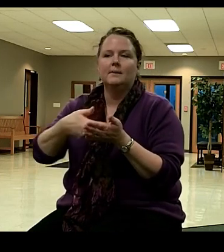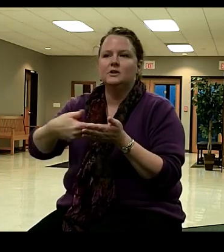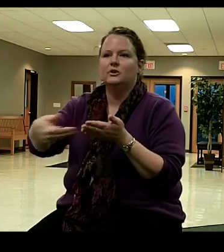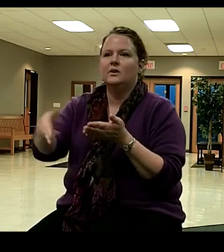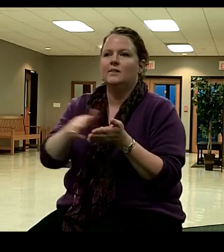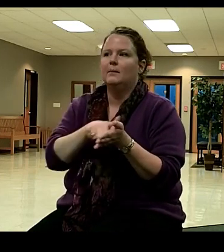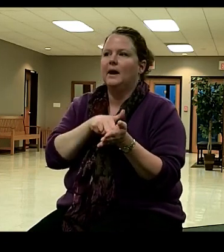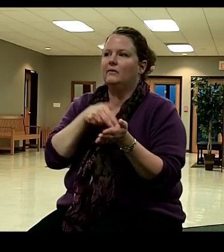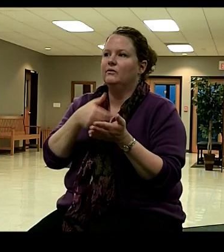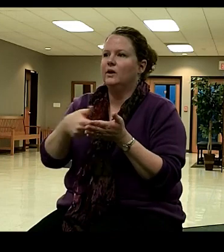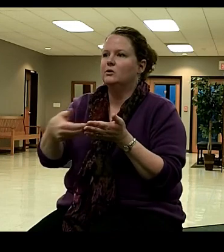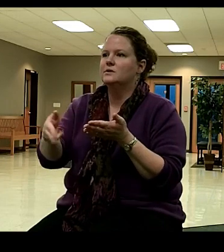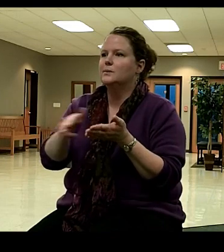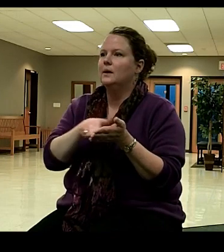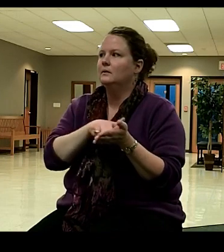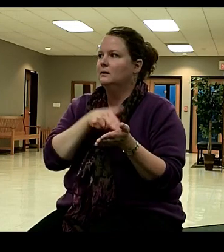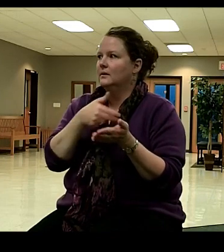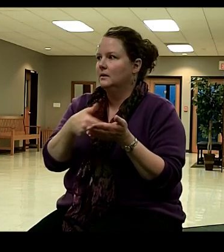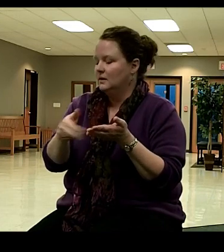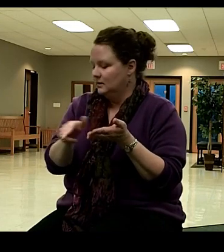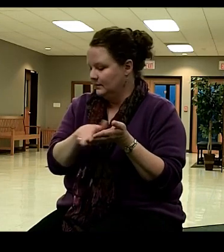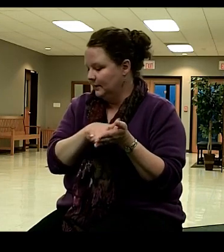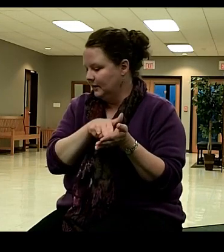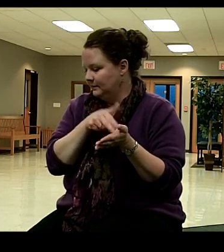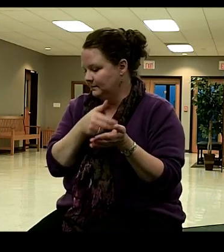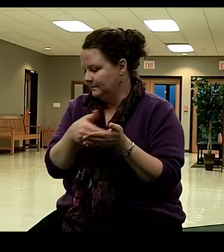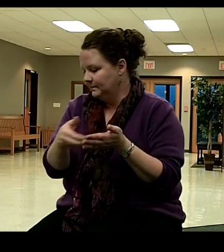make sure that you hit the back of your fingers as well. Butter.